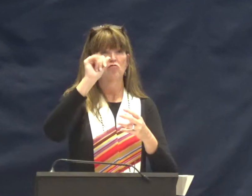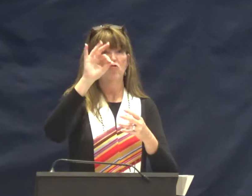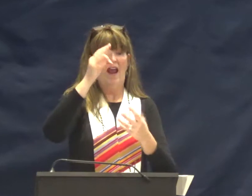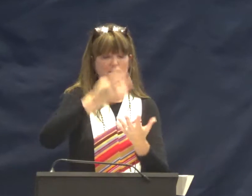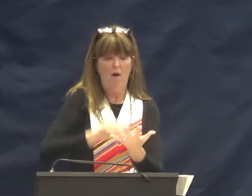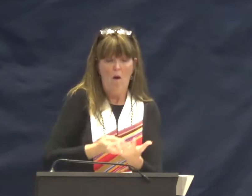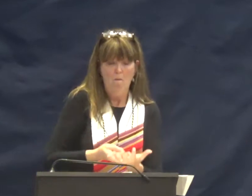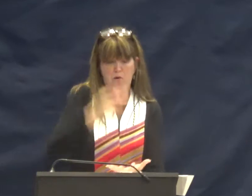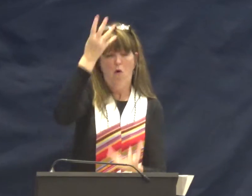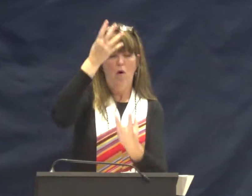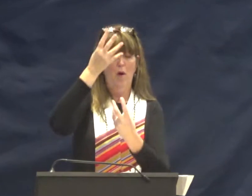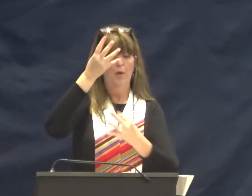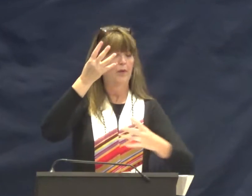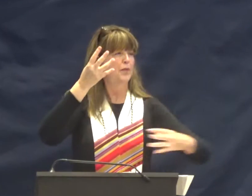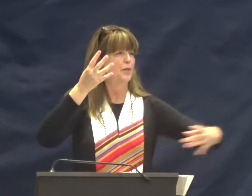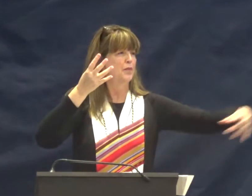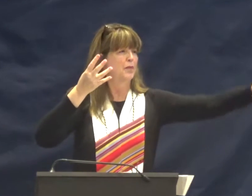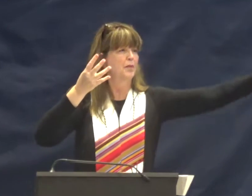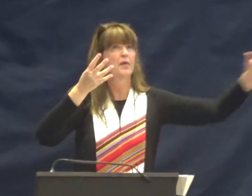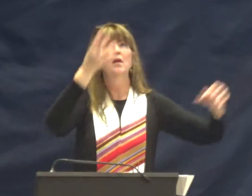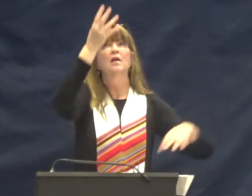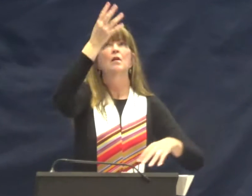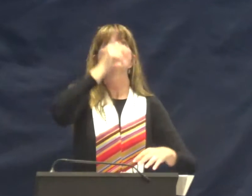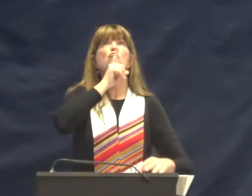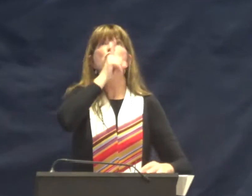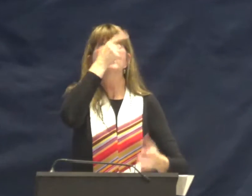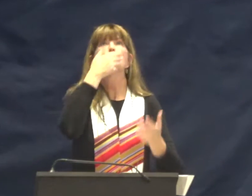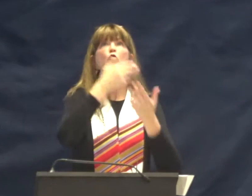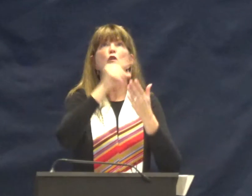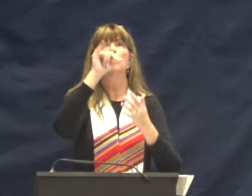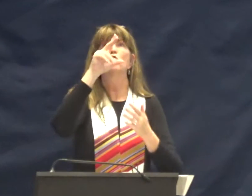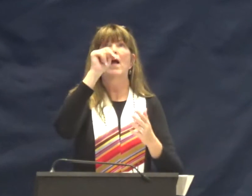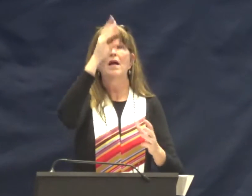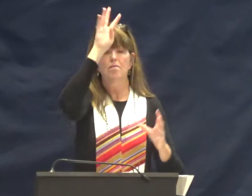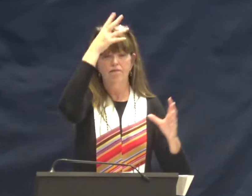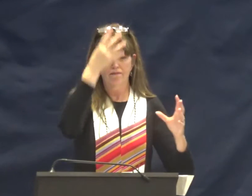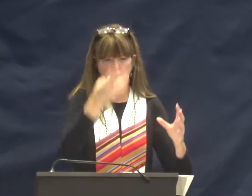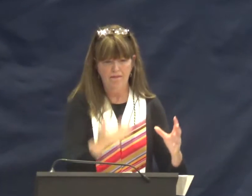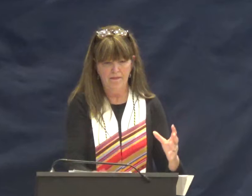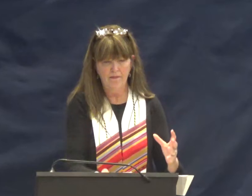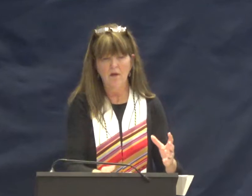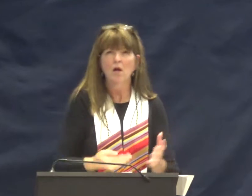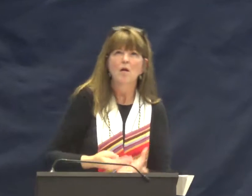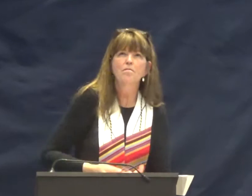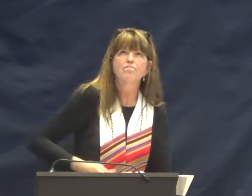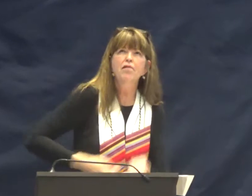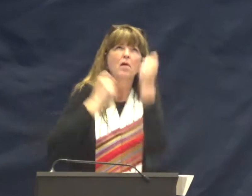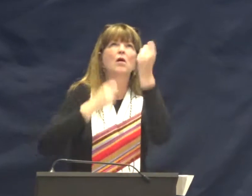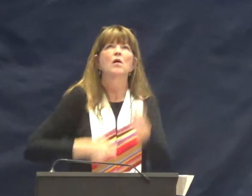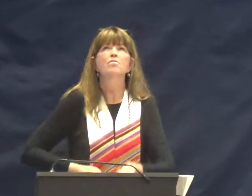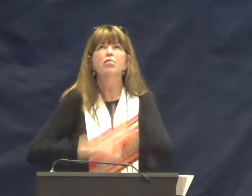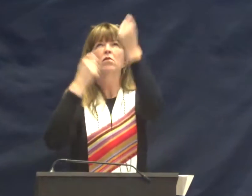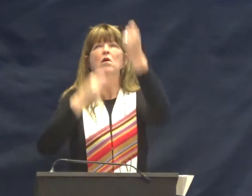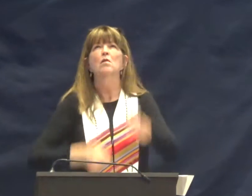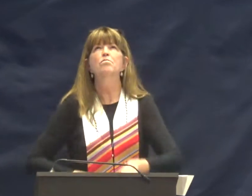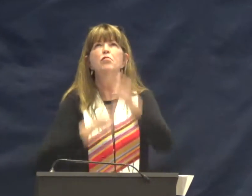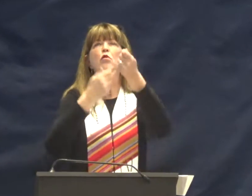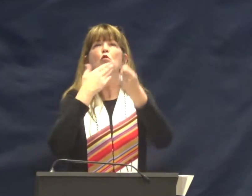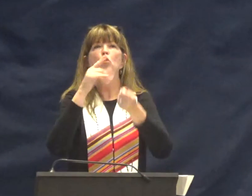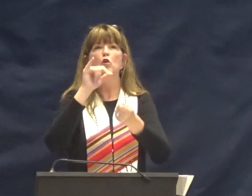and he will separate the wheat from the chaff, and the chaff will fade away, and the grain will grow